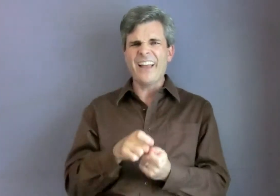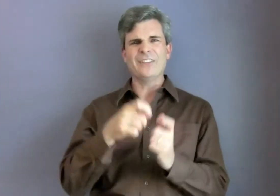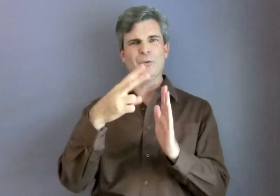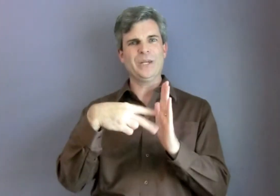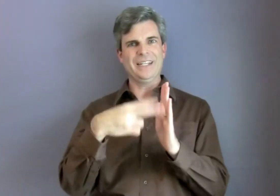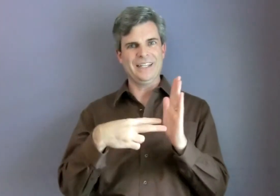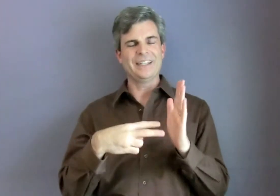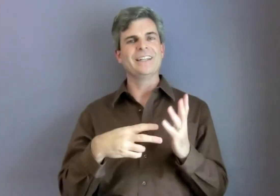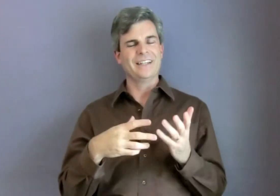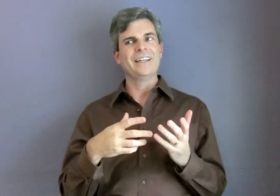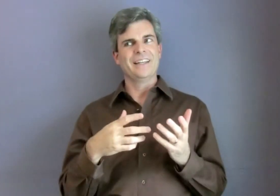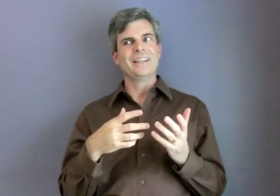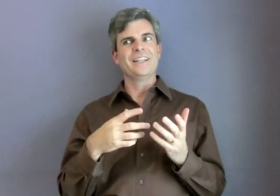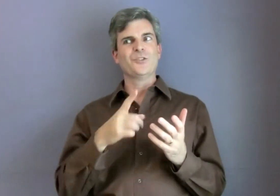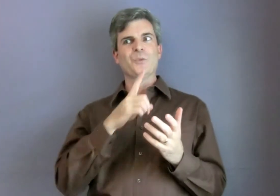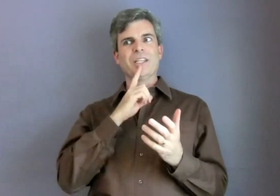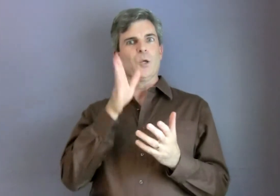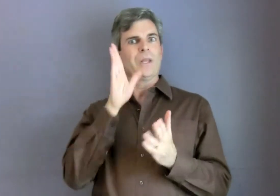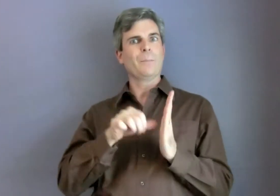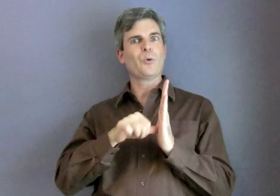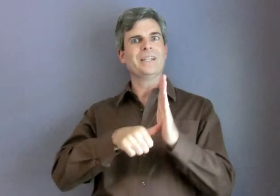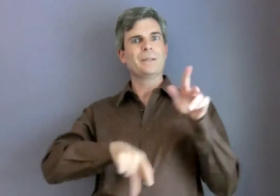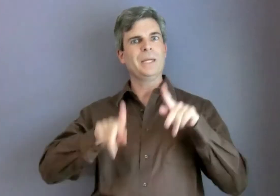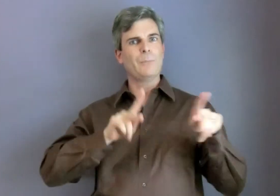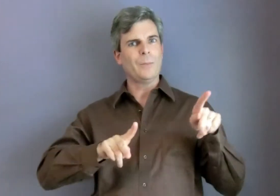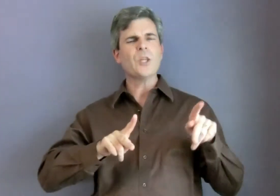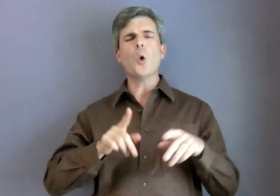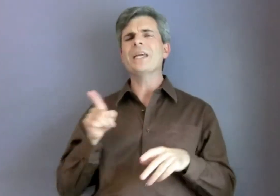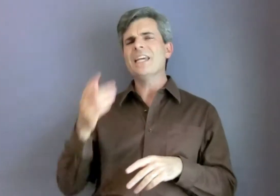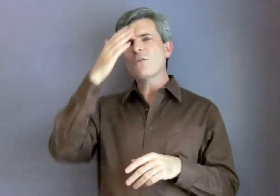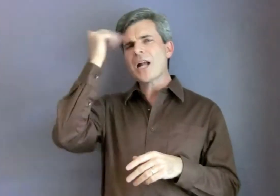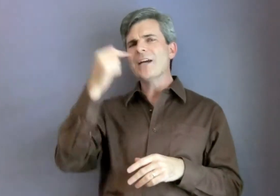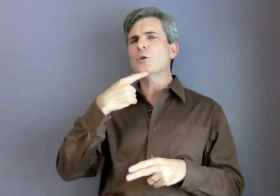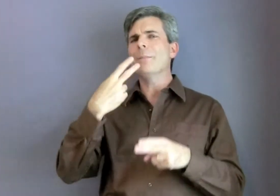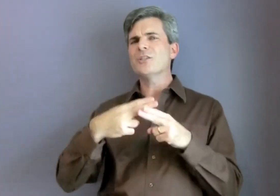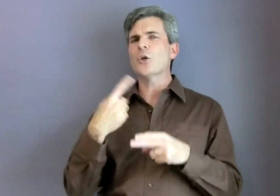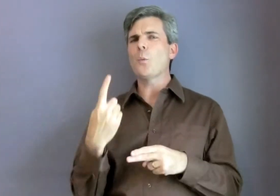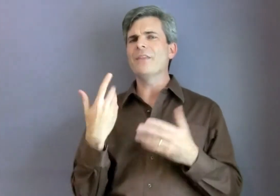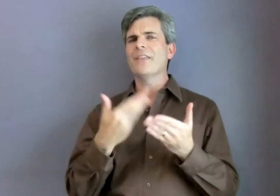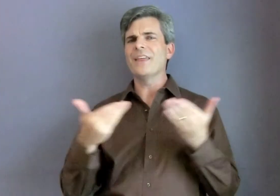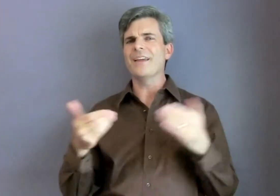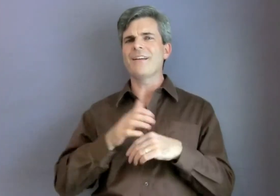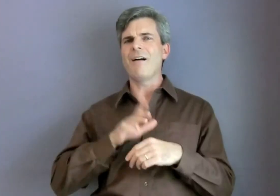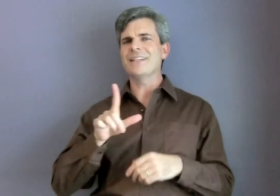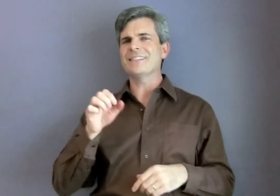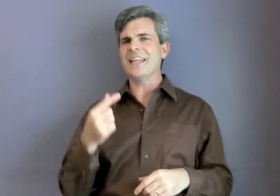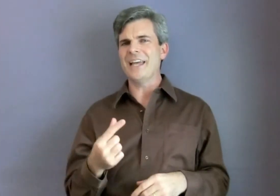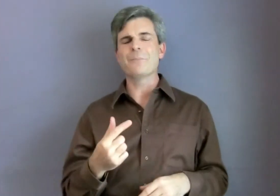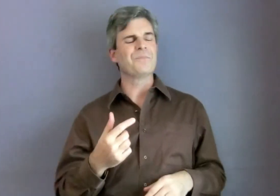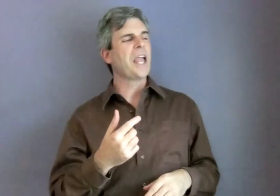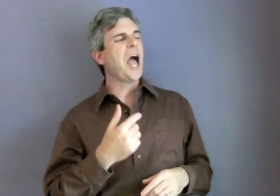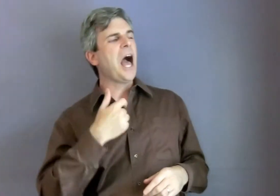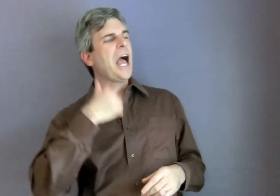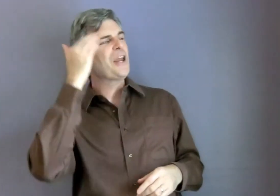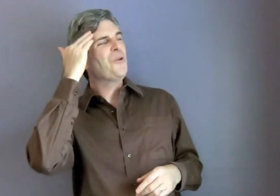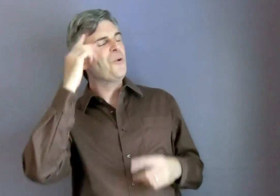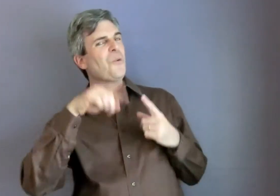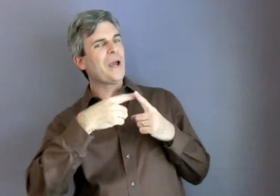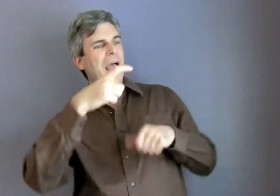little bit about what you're wearing on your leg, and you know. I knew when I was timing this that there wouldn't be time for me to do anything about. Well, this is it. This